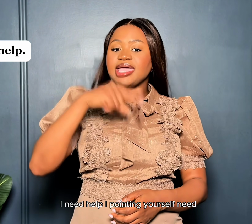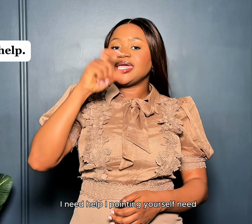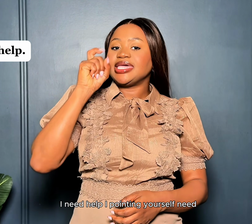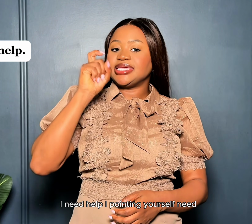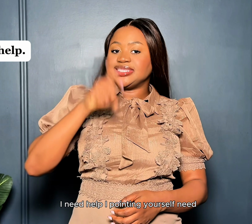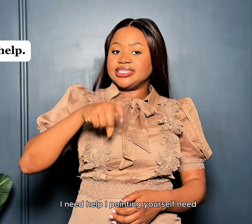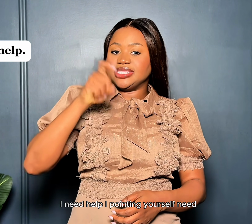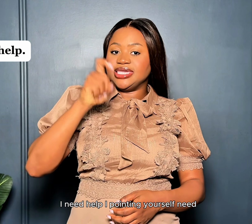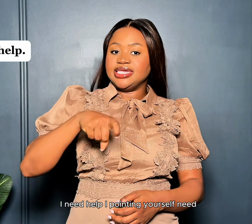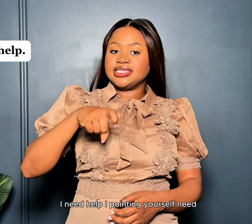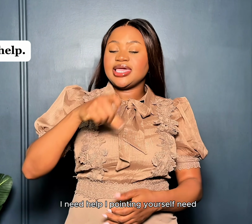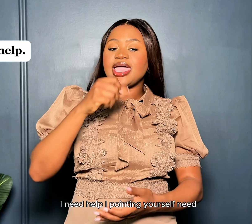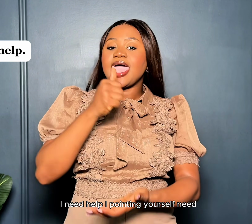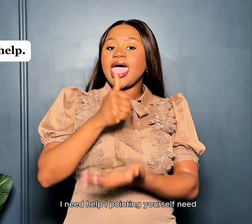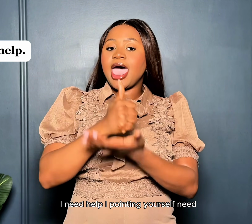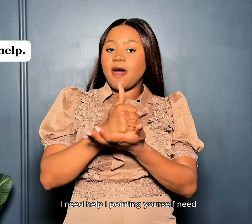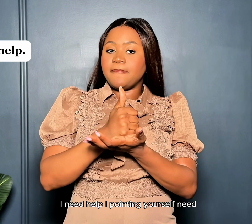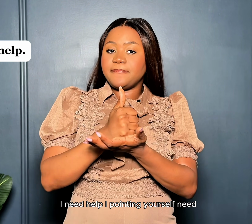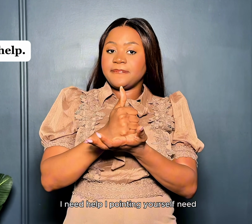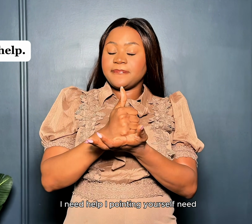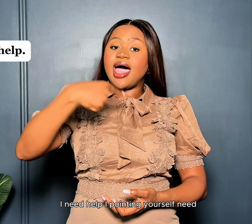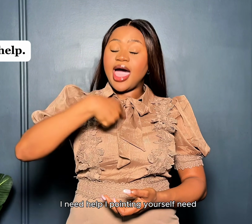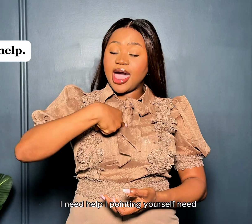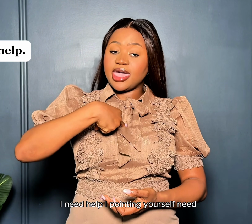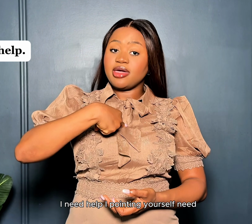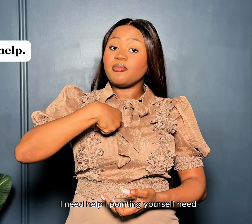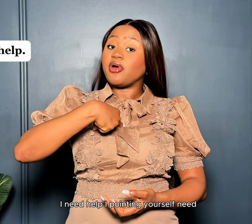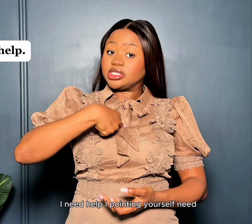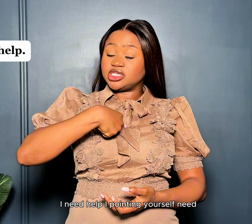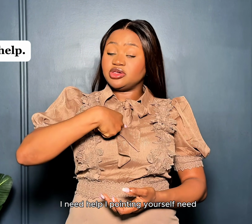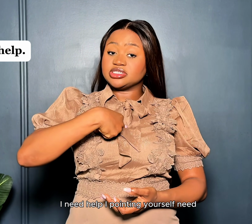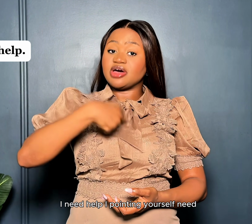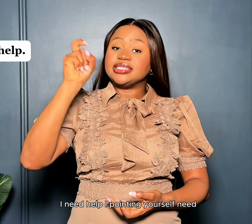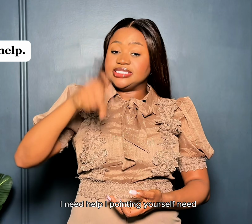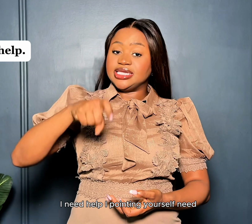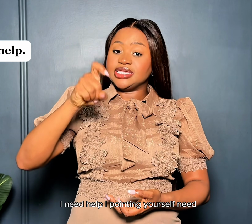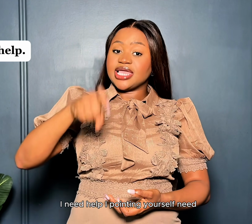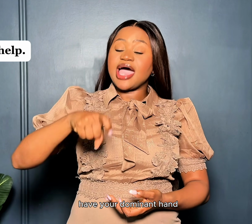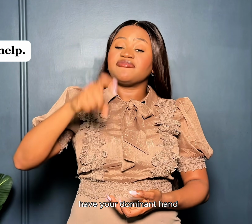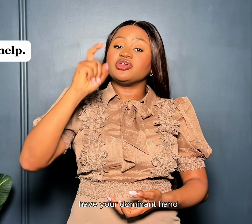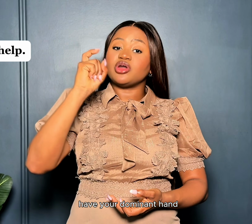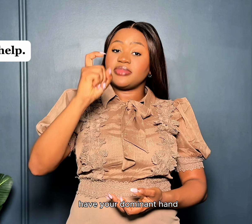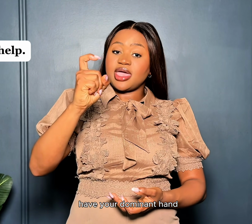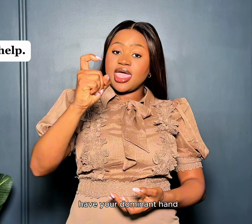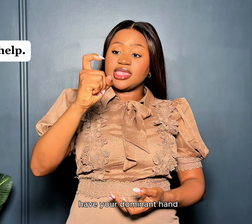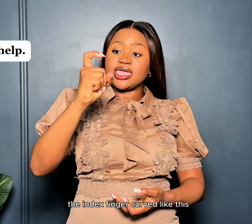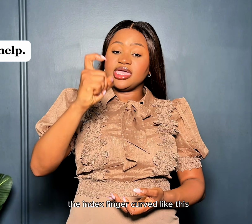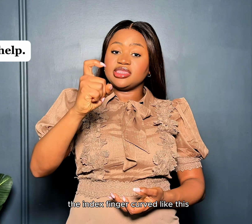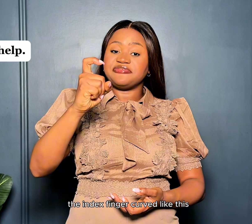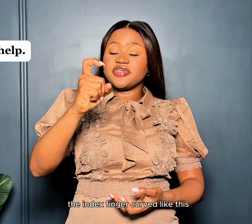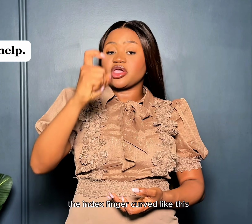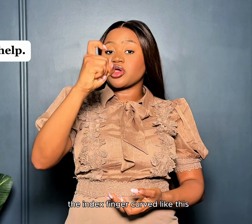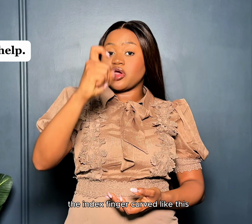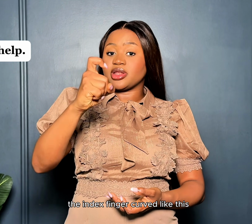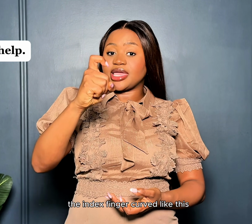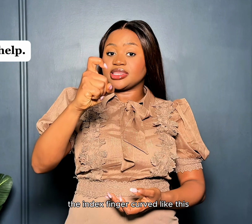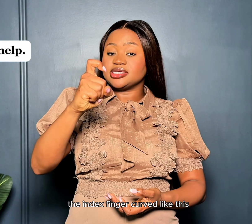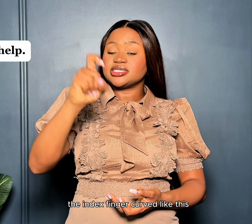I need help. I, pointing yourself, need. Have your dominant hand, the index finger curled like this.